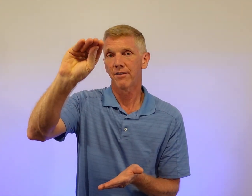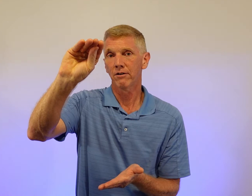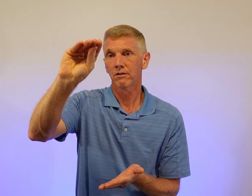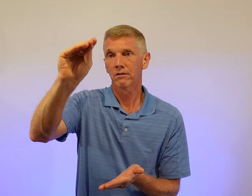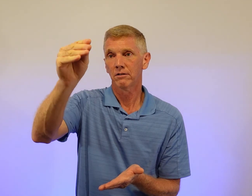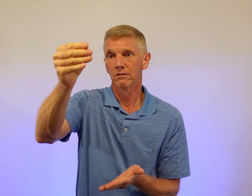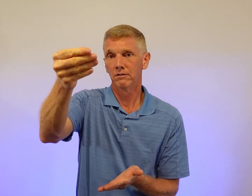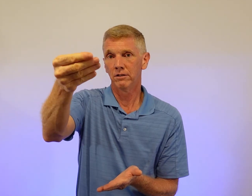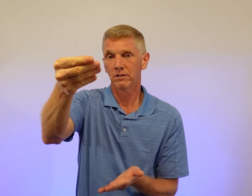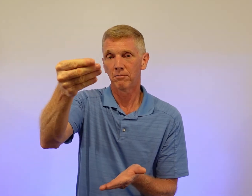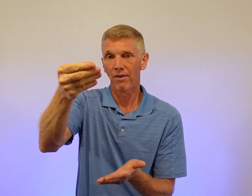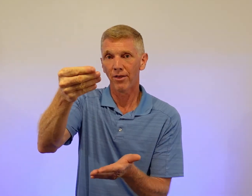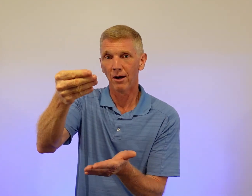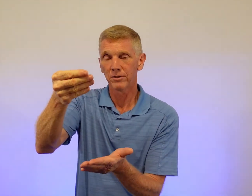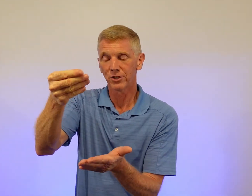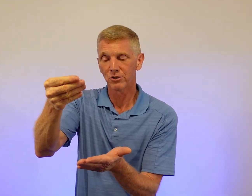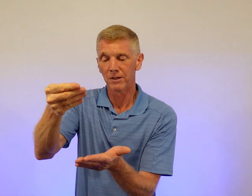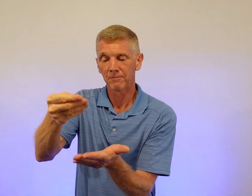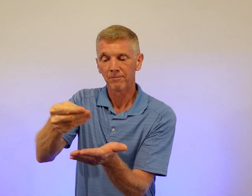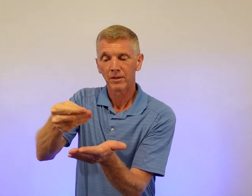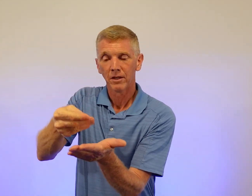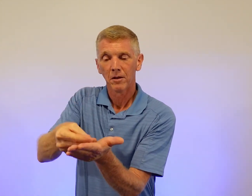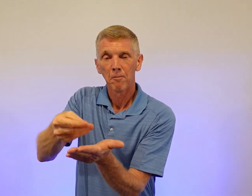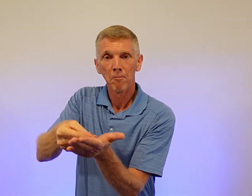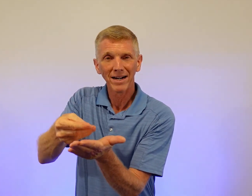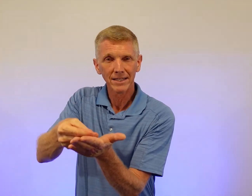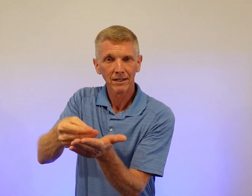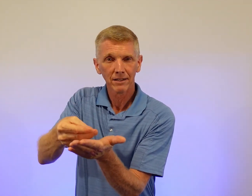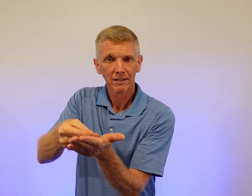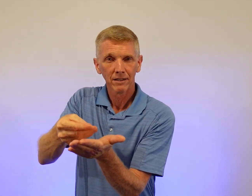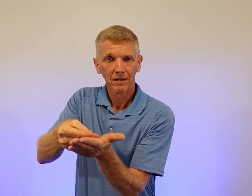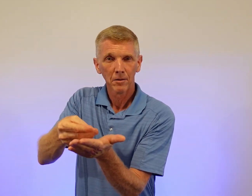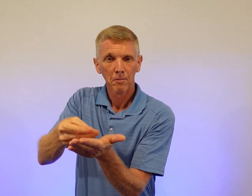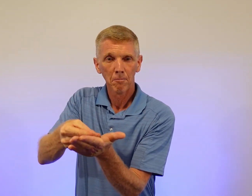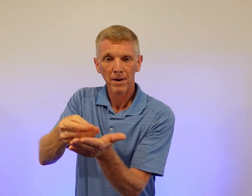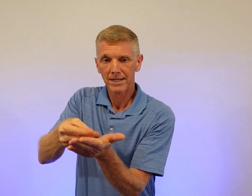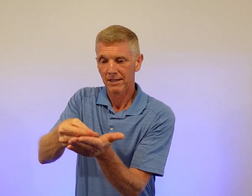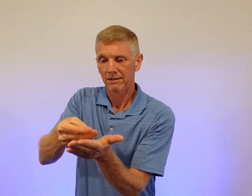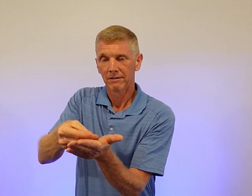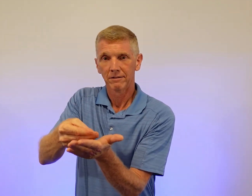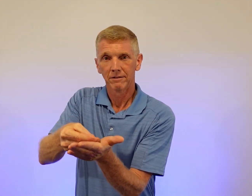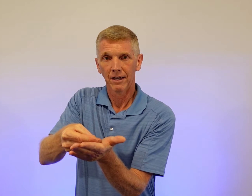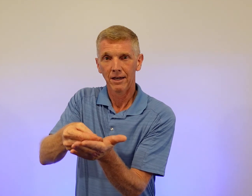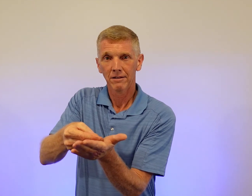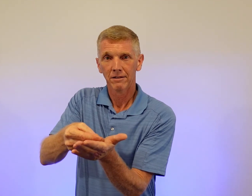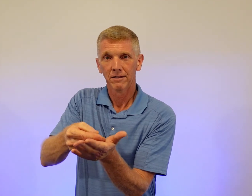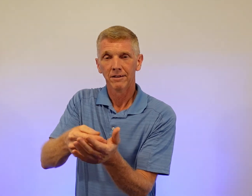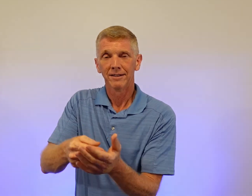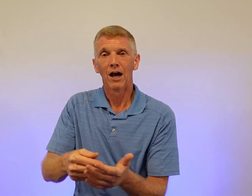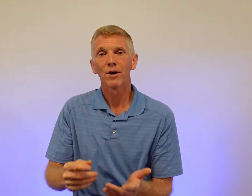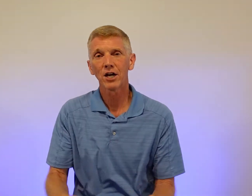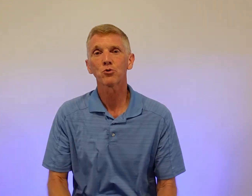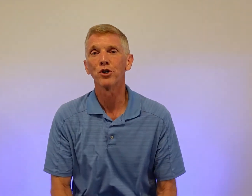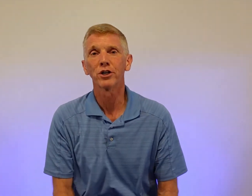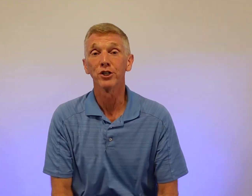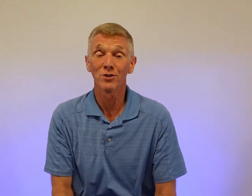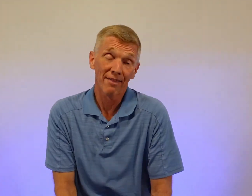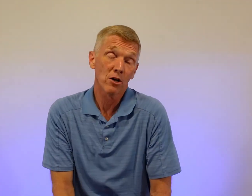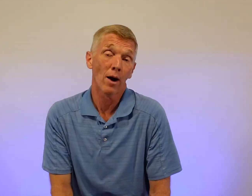together, my thumb, excuse me, money, money, okay? Now here's one you're gonna use, I think, quite a